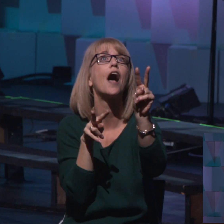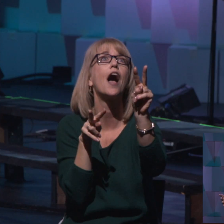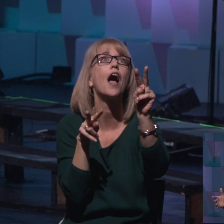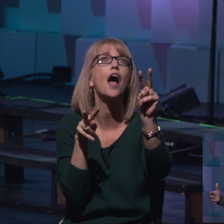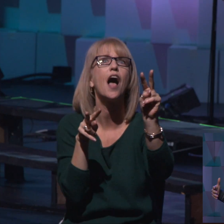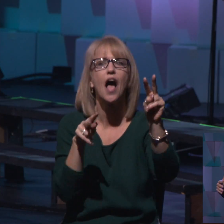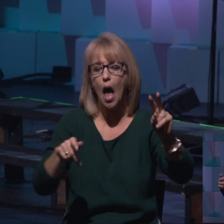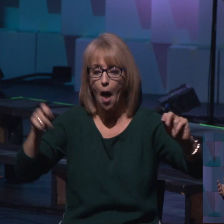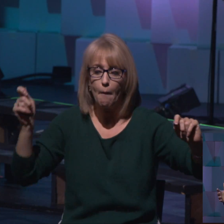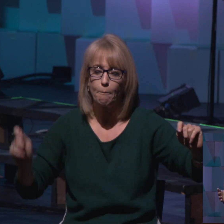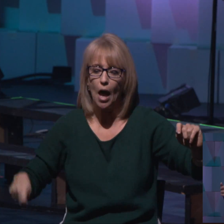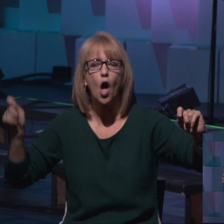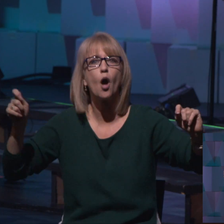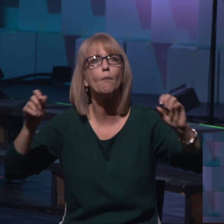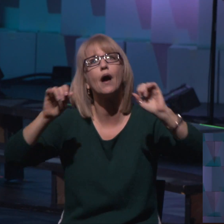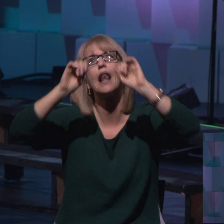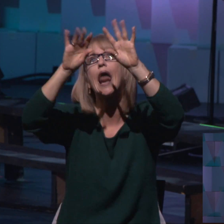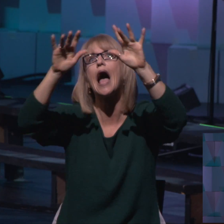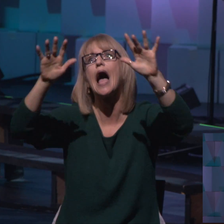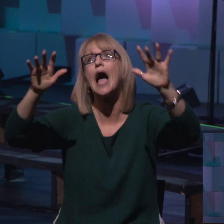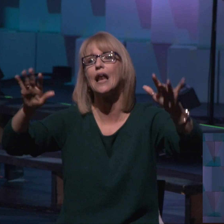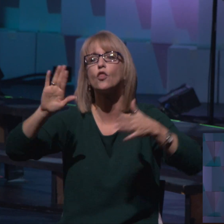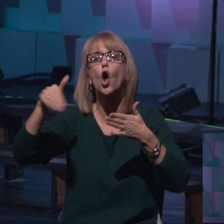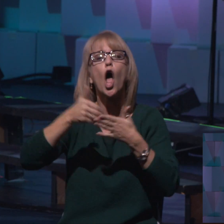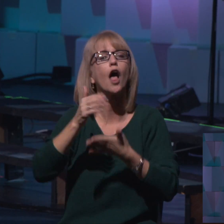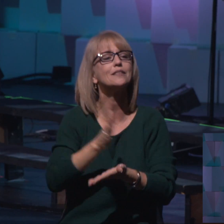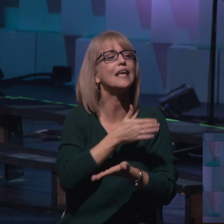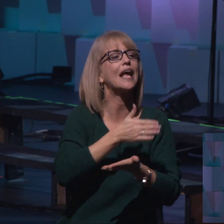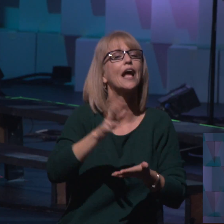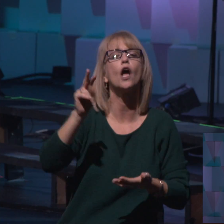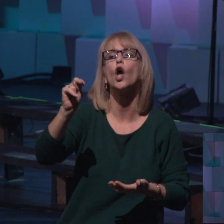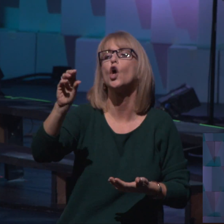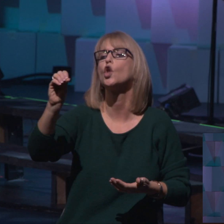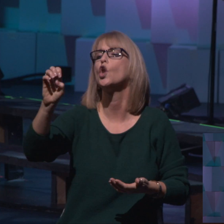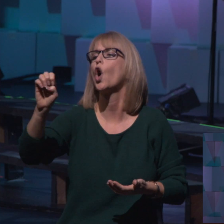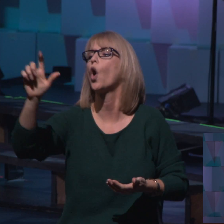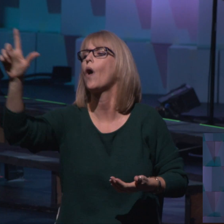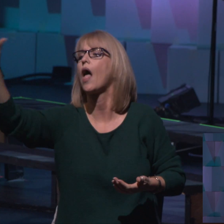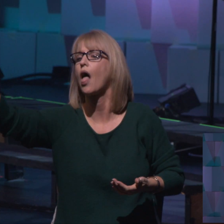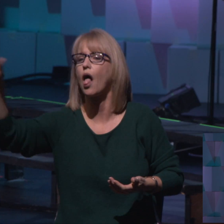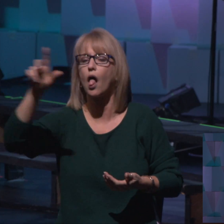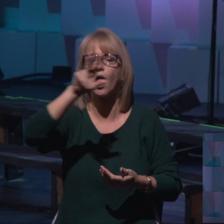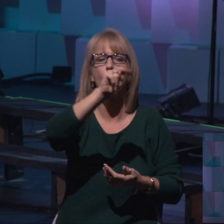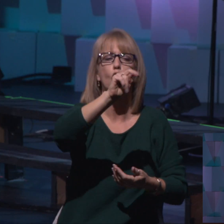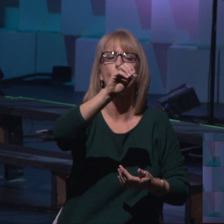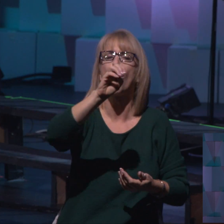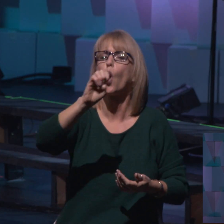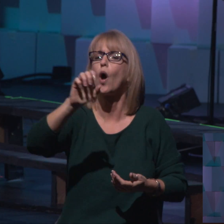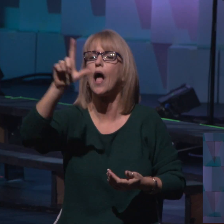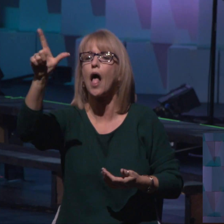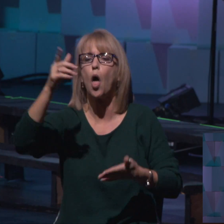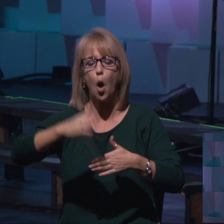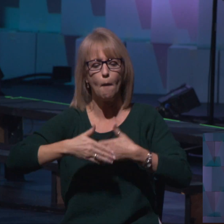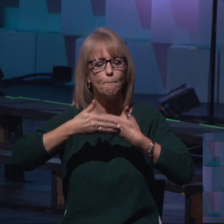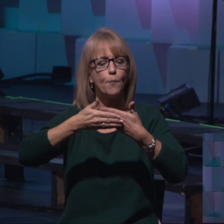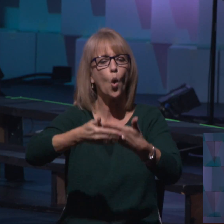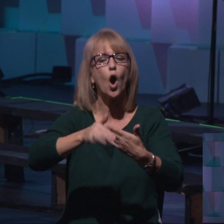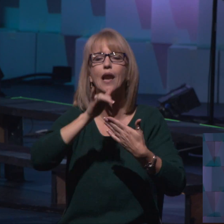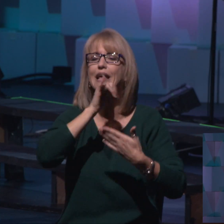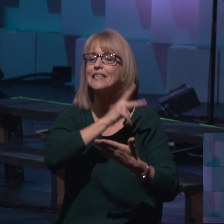in and they're all standing around and they all are singing Noel, Noel, Noel, Noel, born is the King of